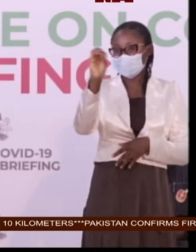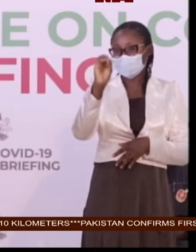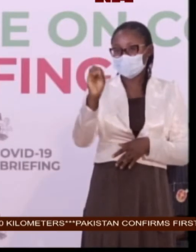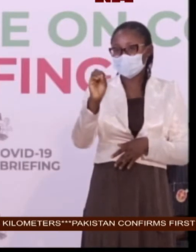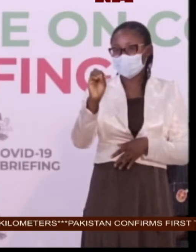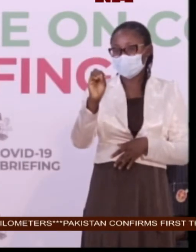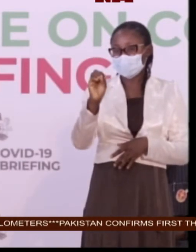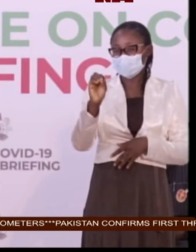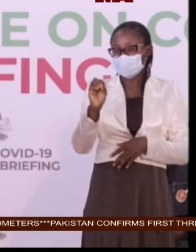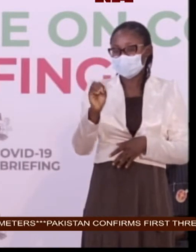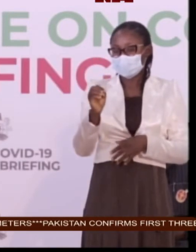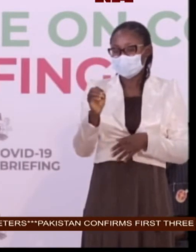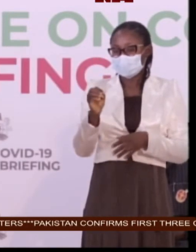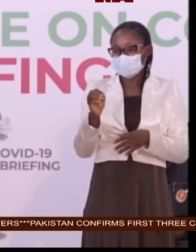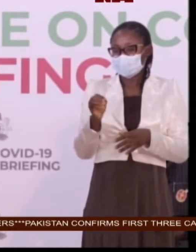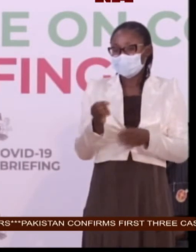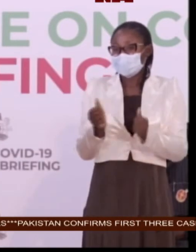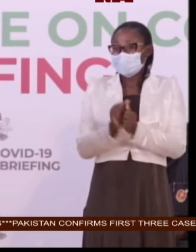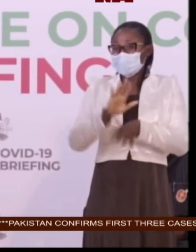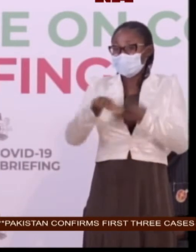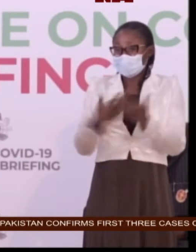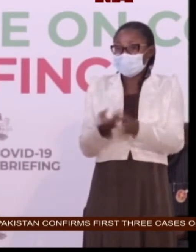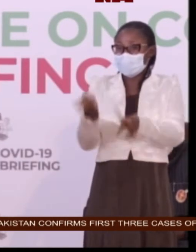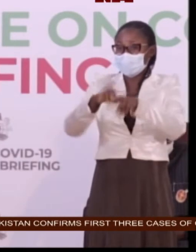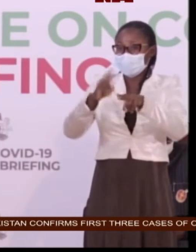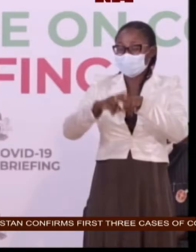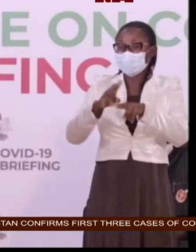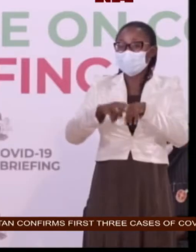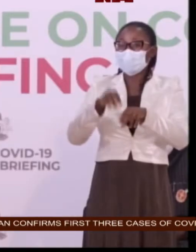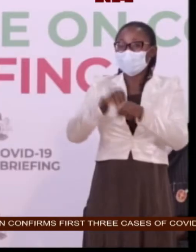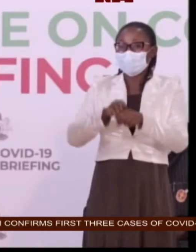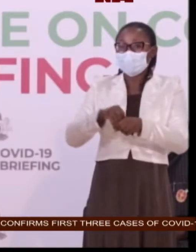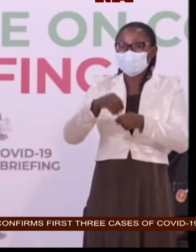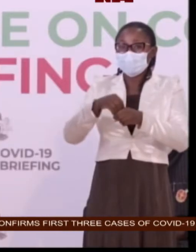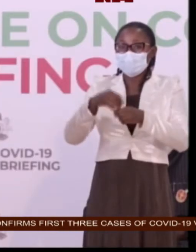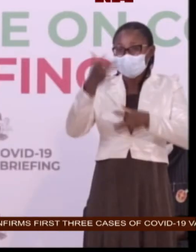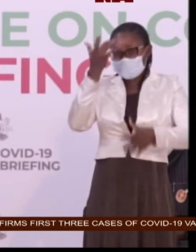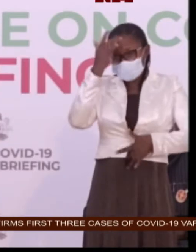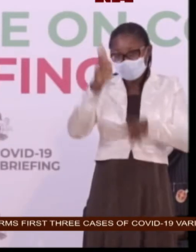in spite of increasing number of active cases,